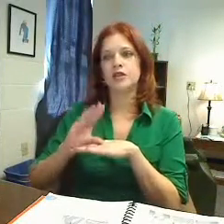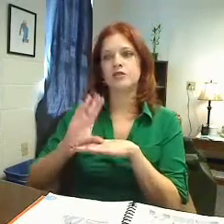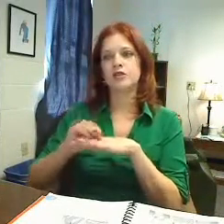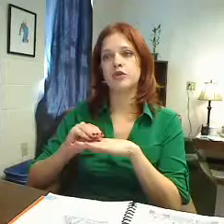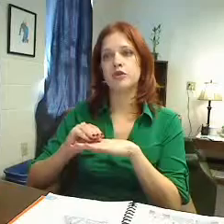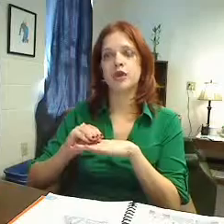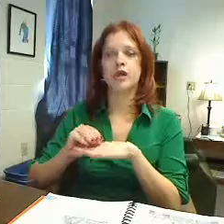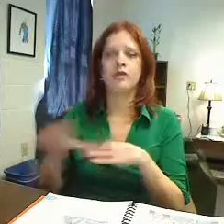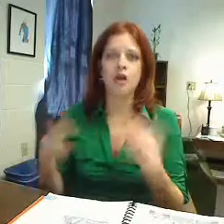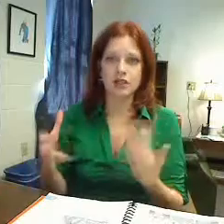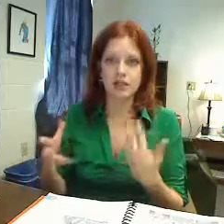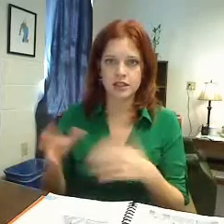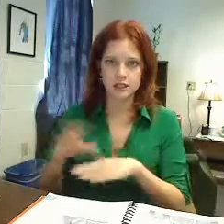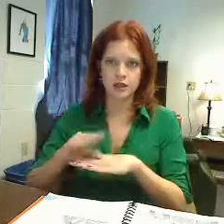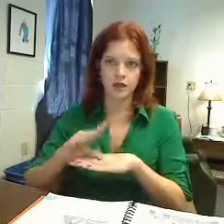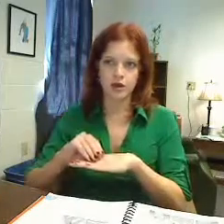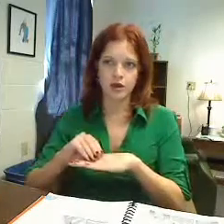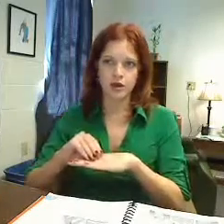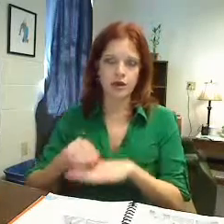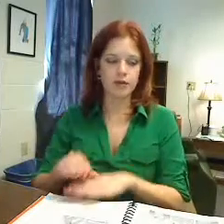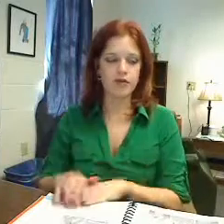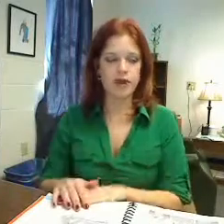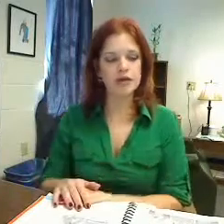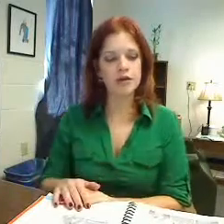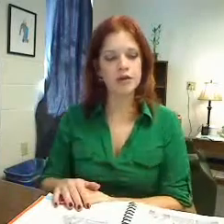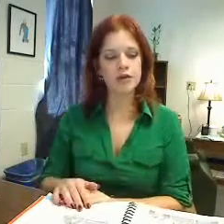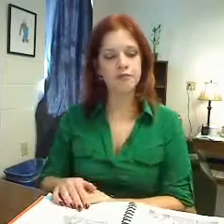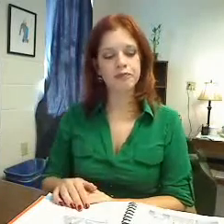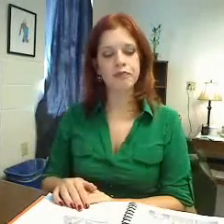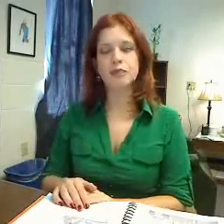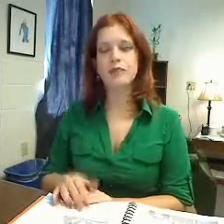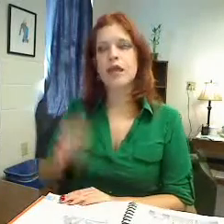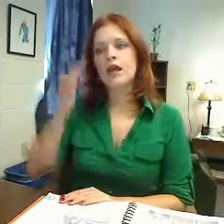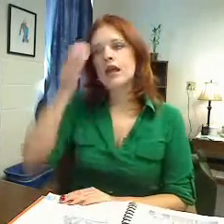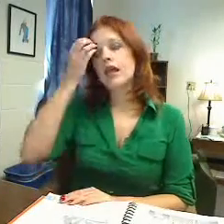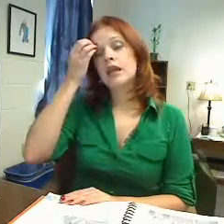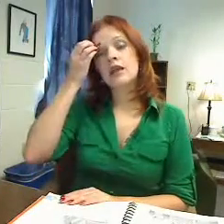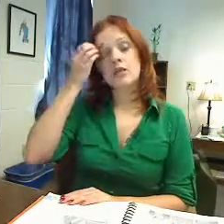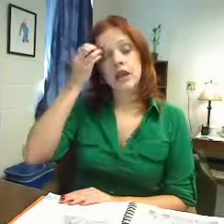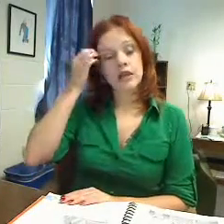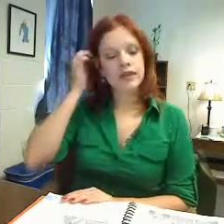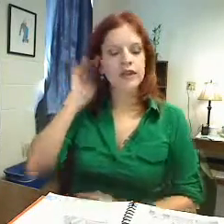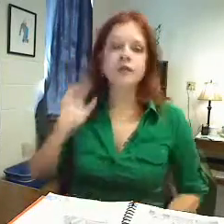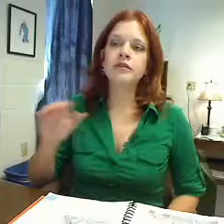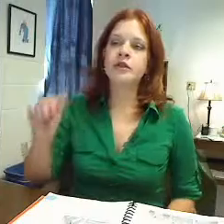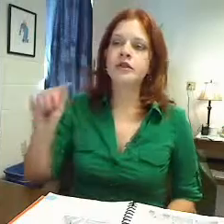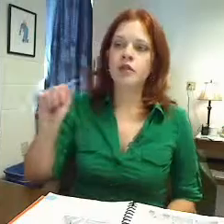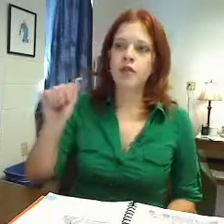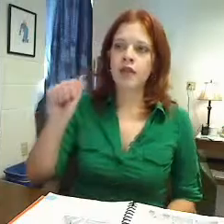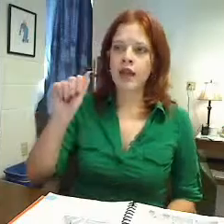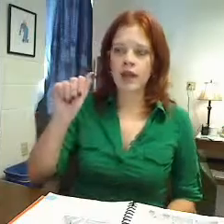depletes. If you do it quick and in the context of a story, you would know that it meant a flat tire. Any or anything, you're going to start with an